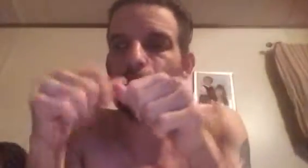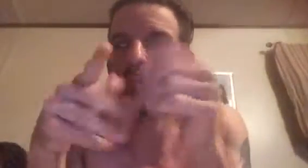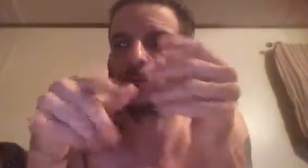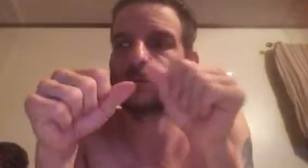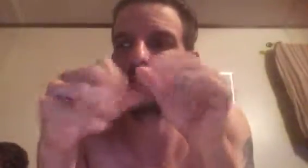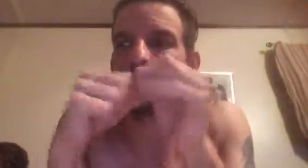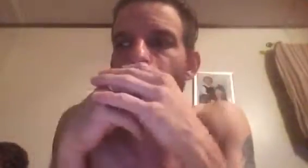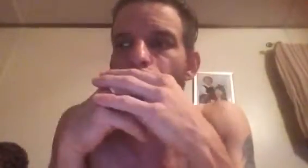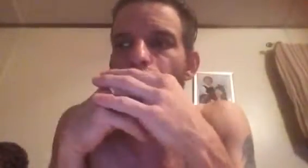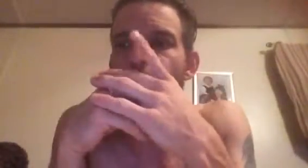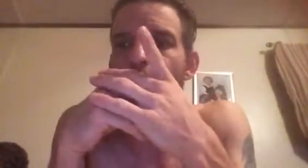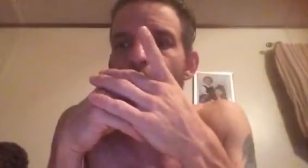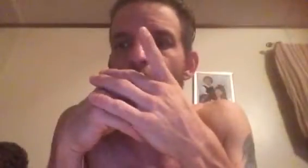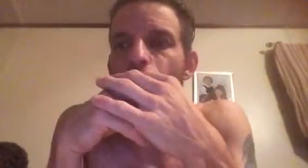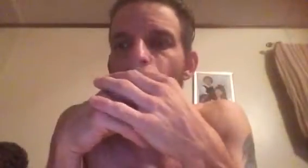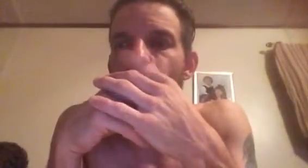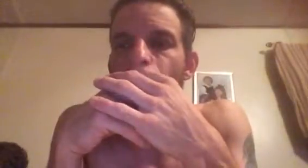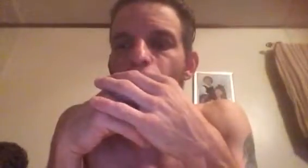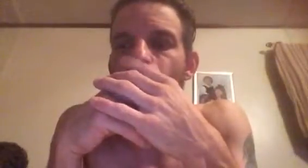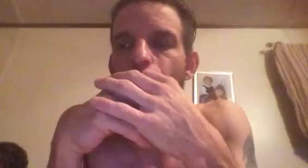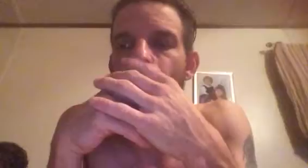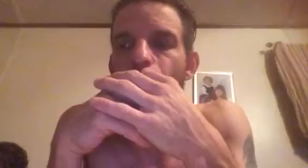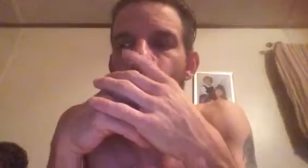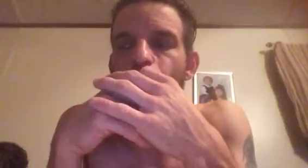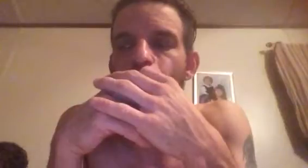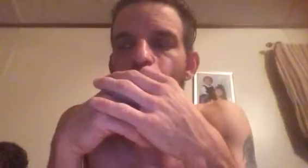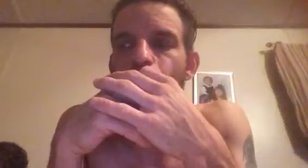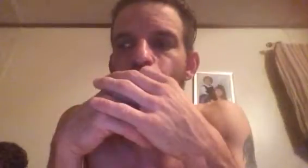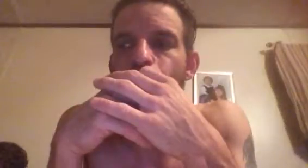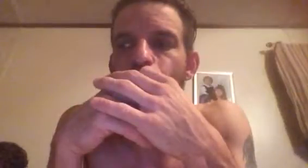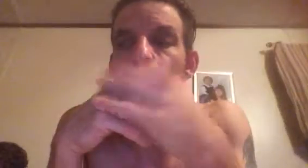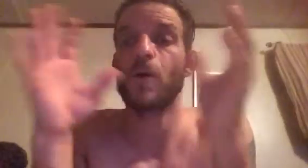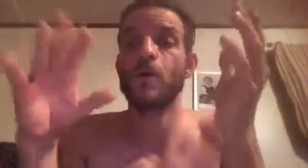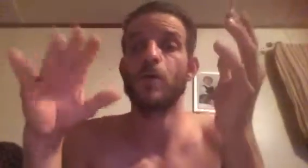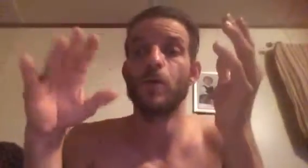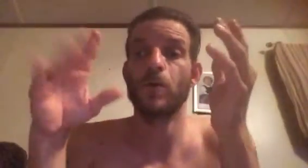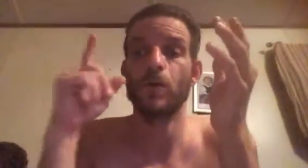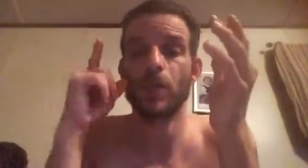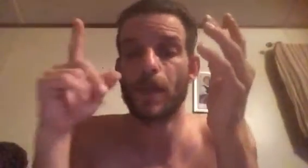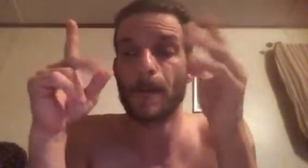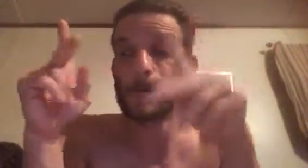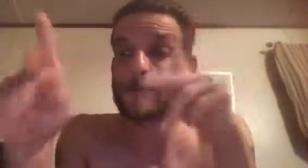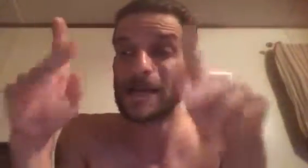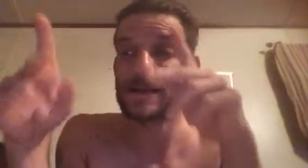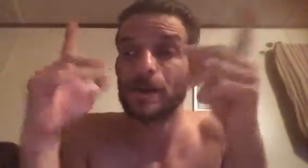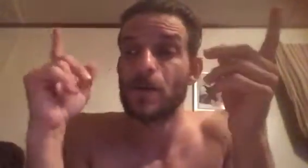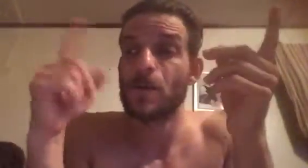in this car going in. Did that give you a little bit of an uneasy feeling stepping up here this weekend? A little bit, but the car did its job, and I